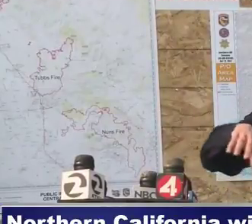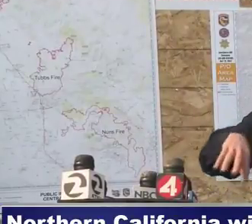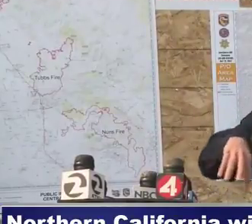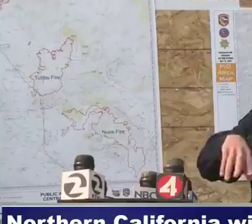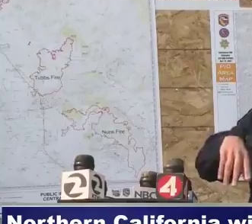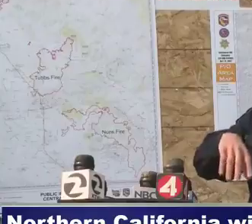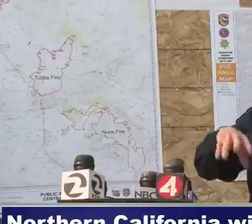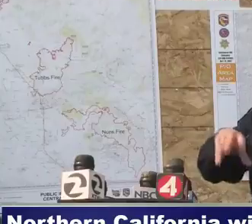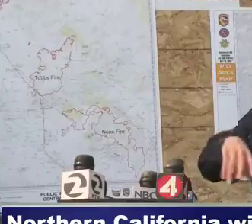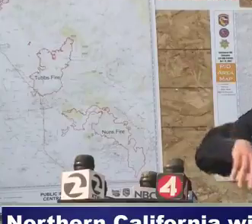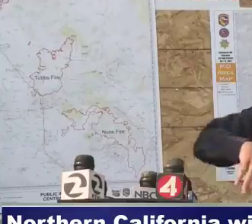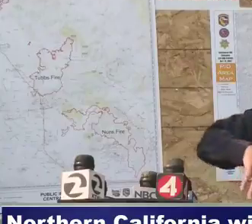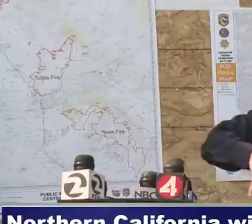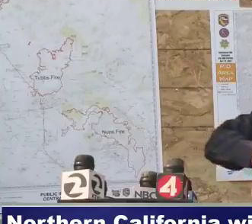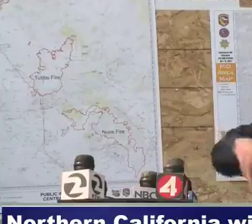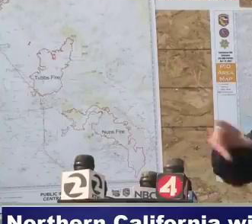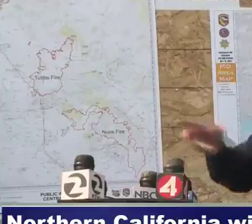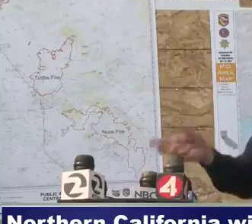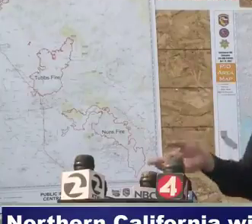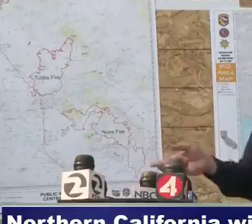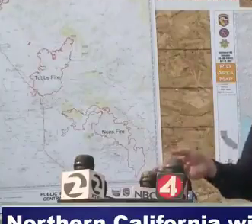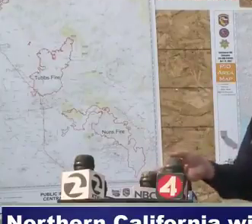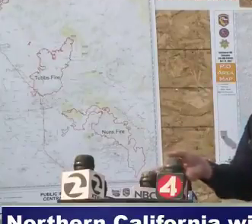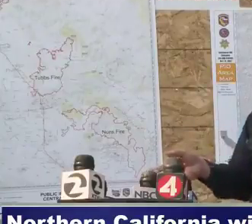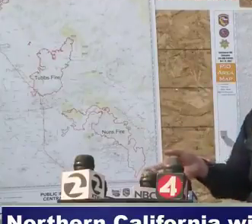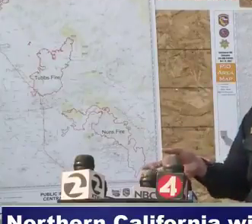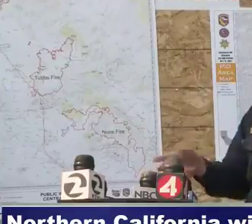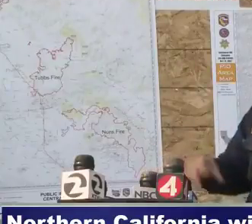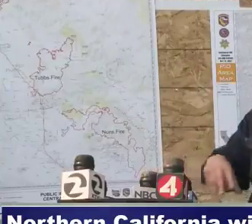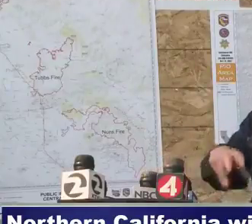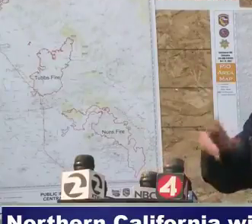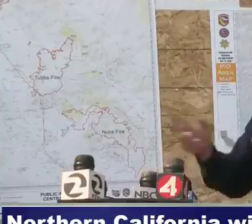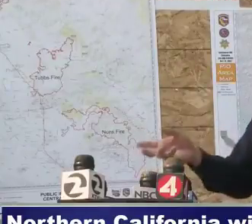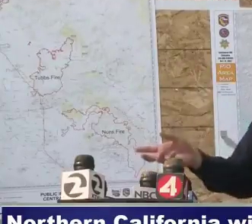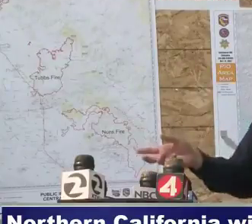We had some bulldozers and hand crews did some work in that